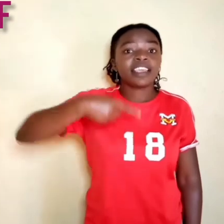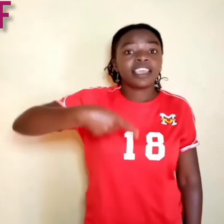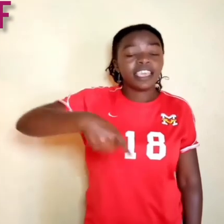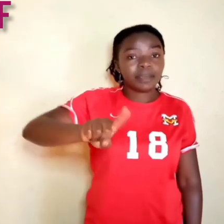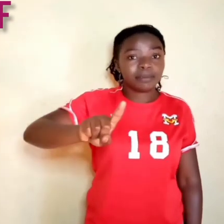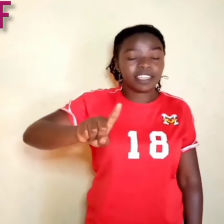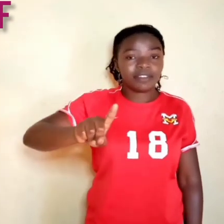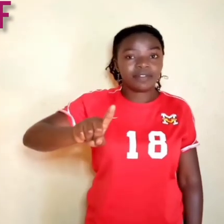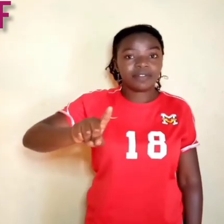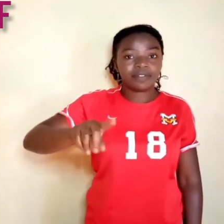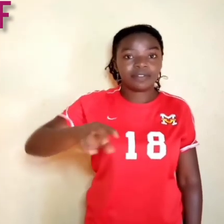himself,